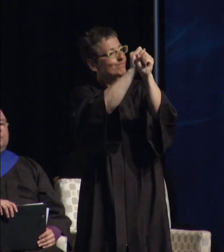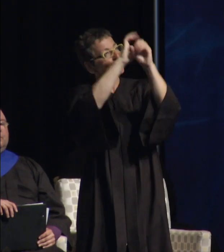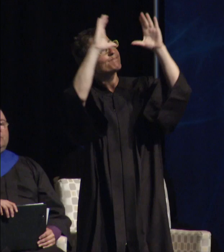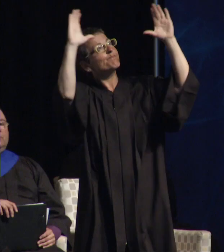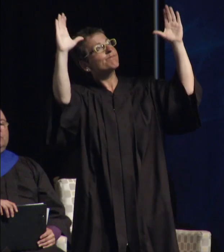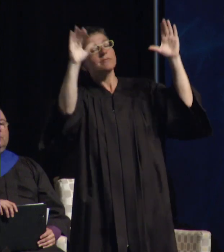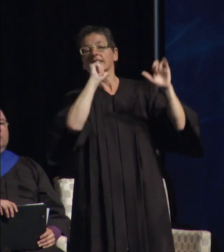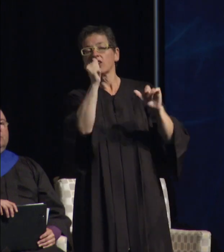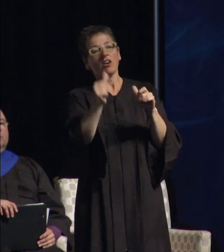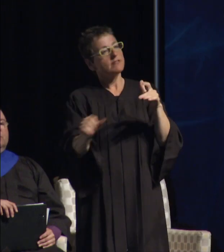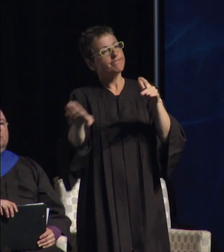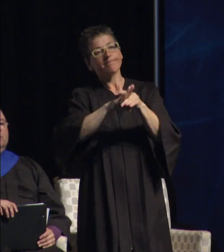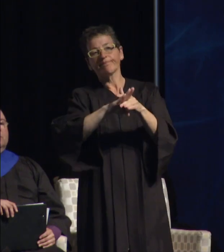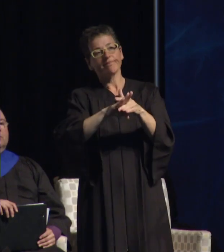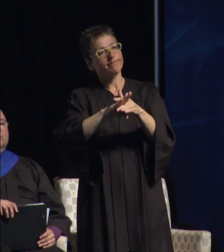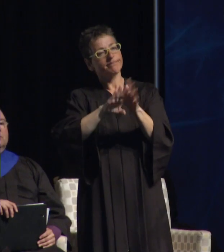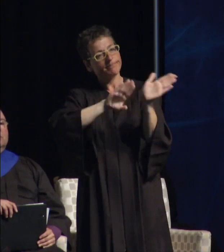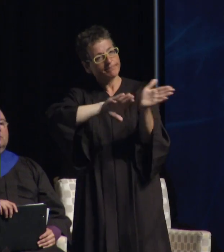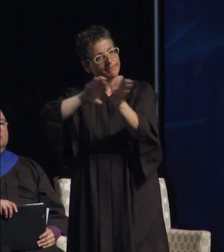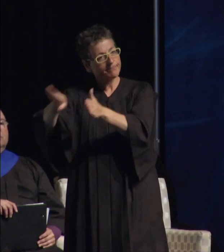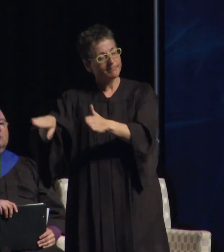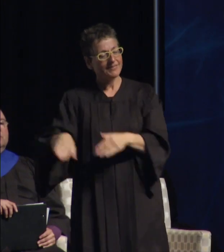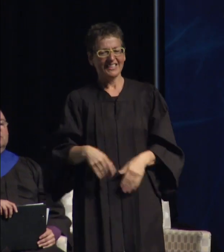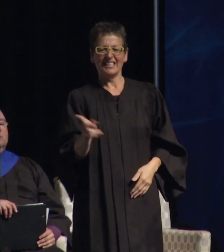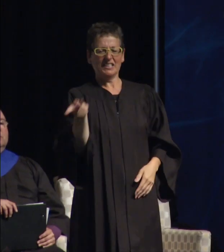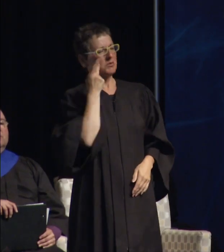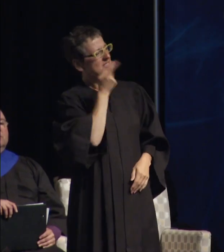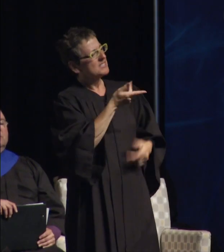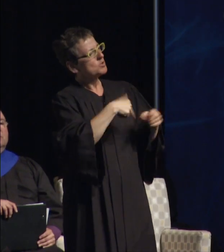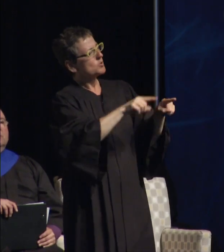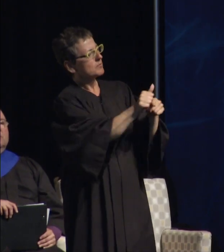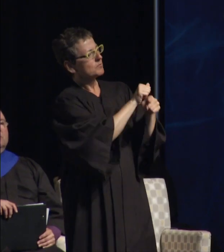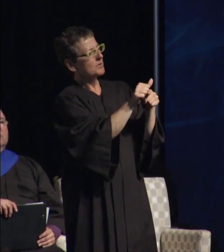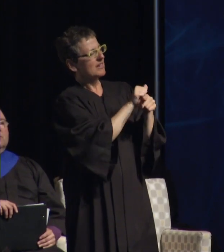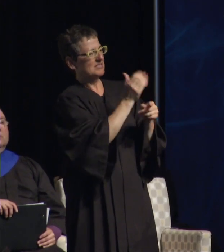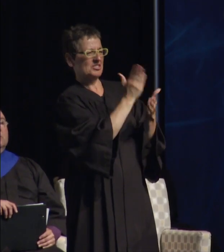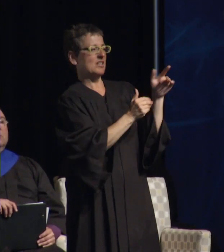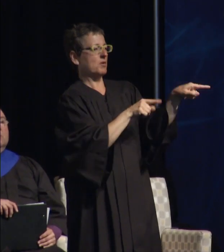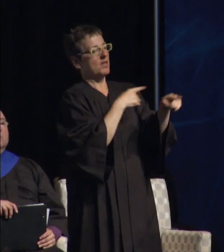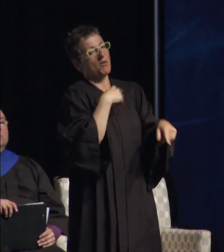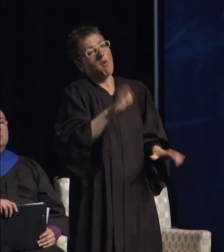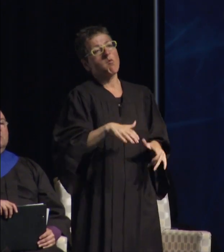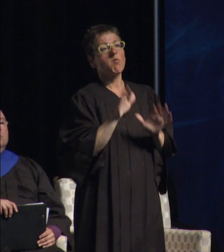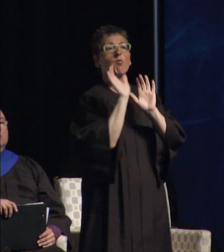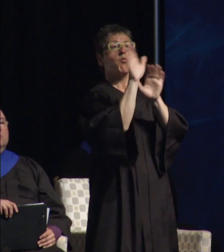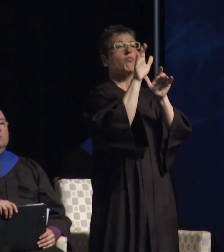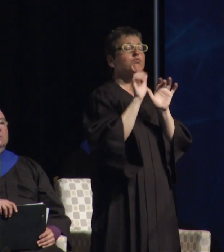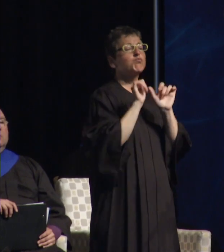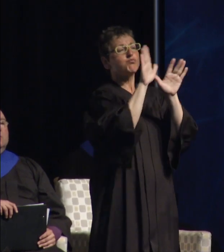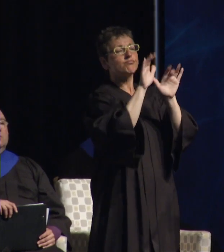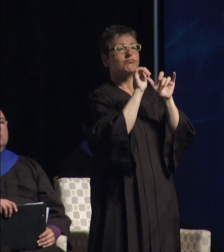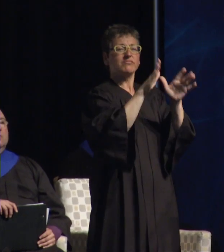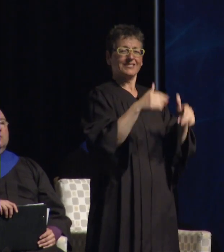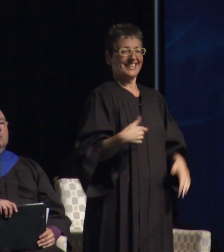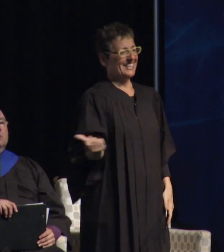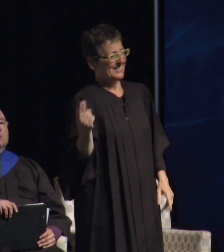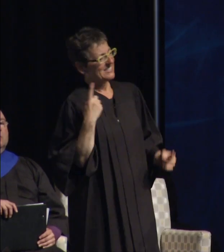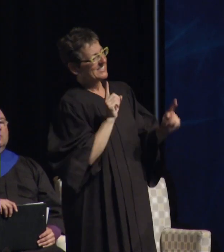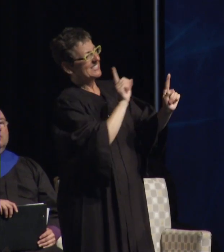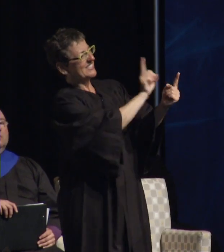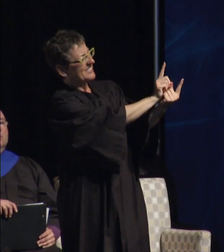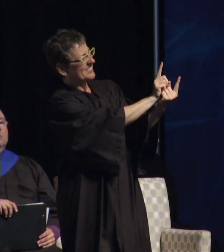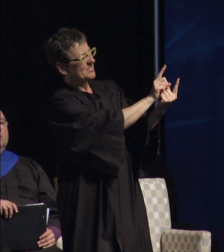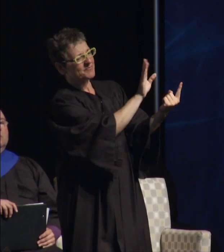the story where at practice he would see players not giving it their all. He would go up to them and he'd say, "You know, I know you're not giving it your